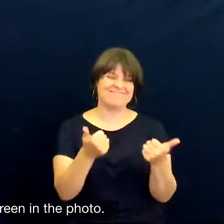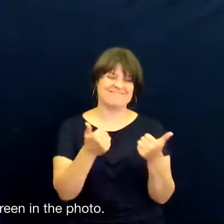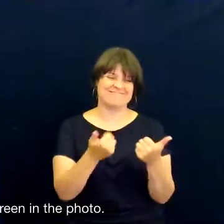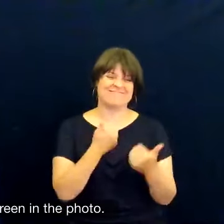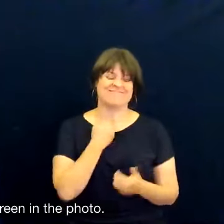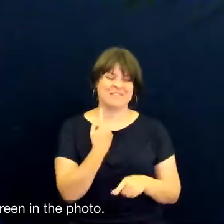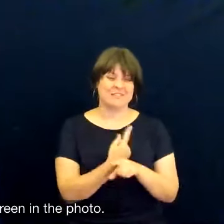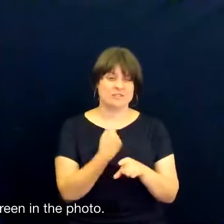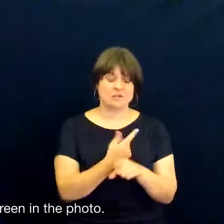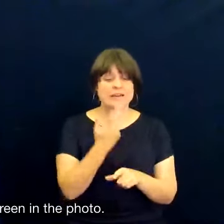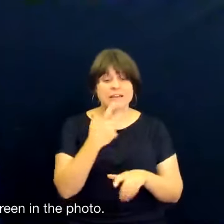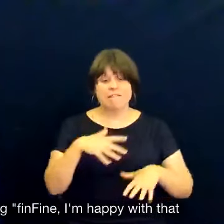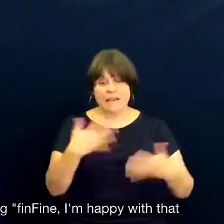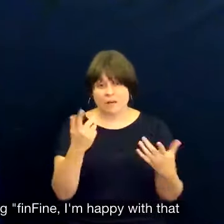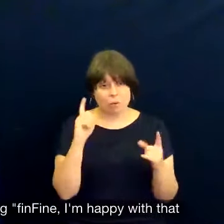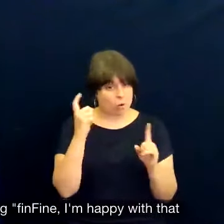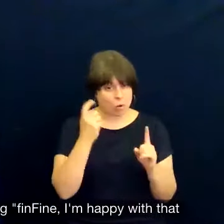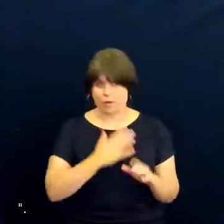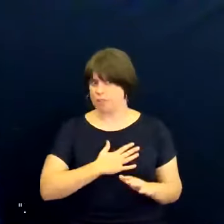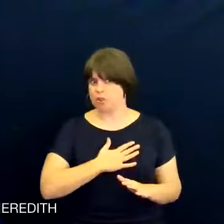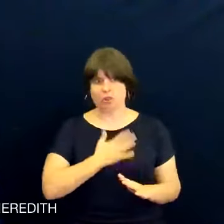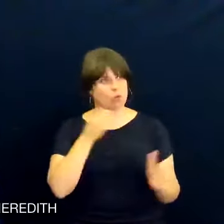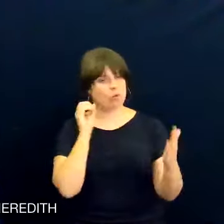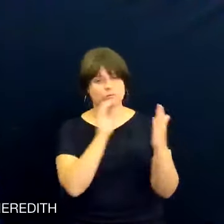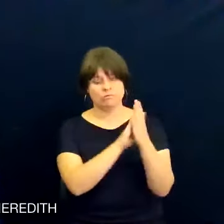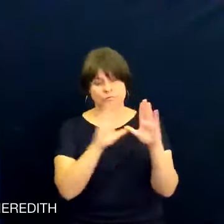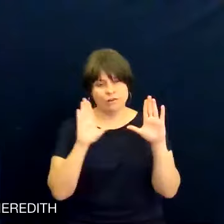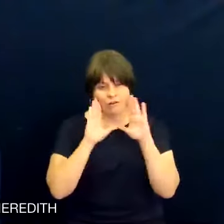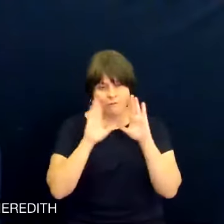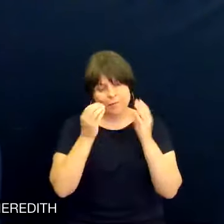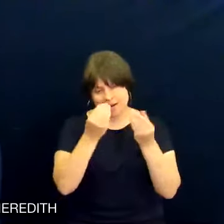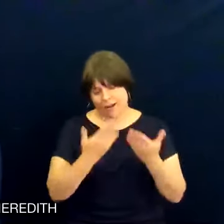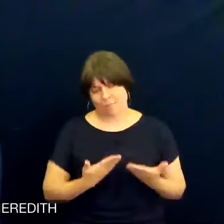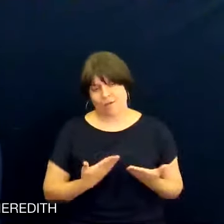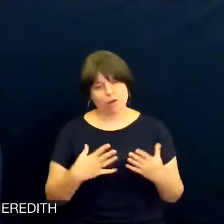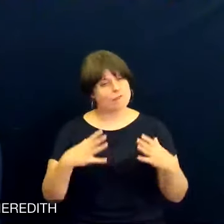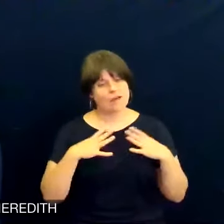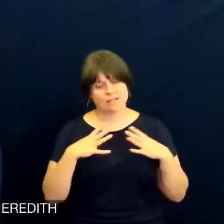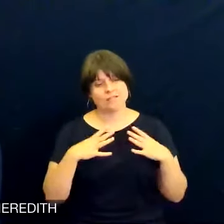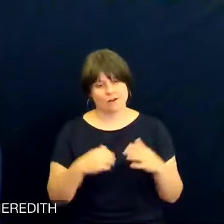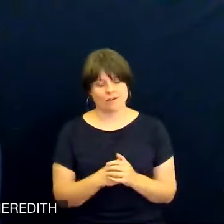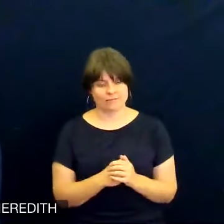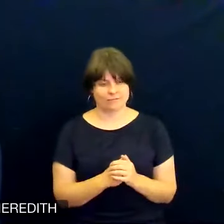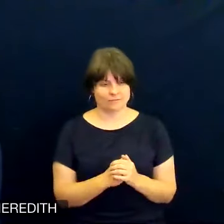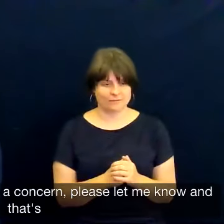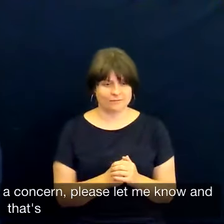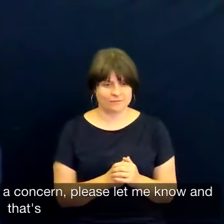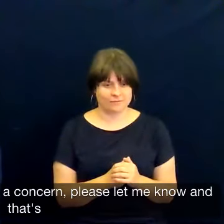Anyway, if anybody has a concern, please let me know. That's fine, and I won't put it in.